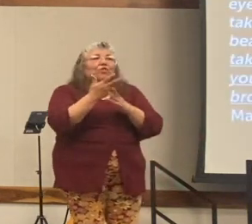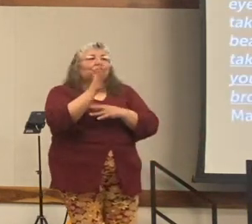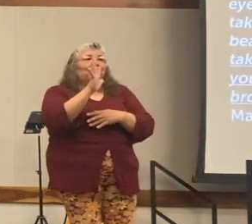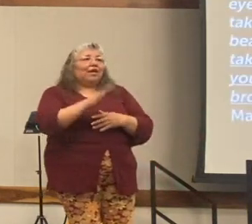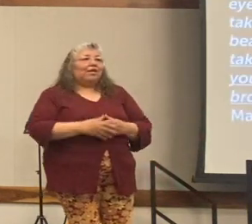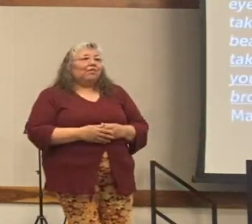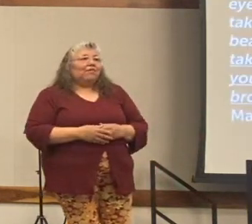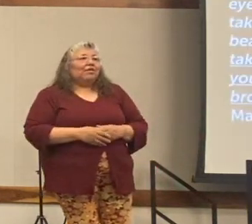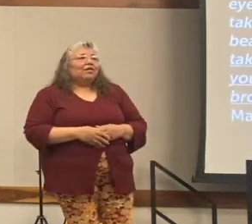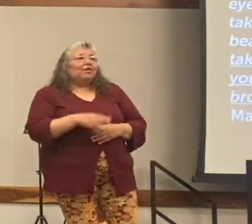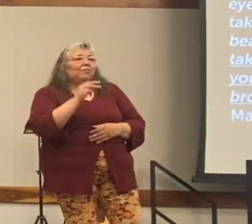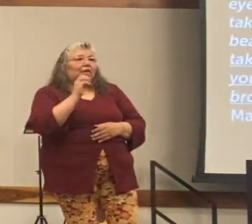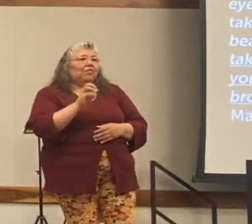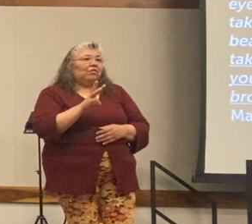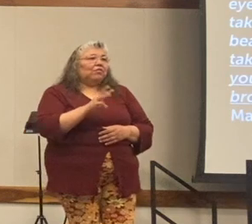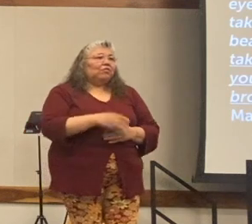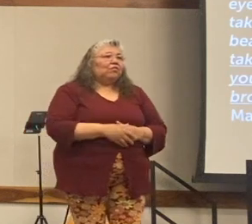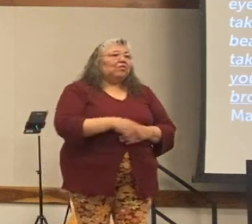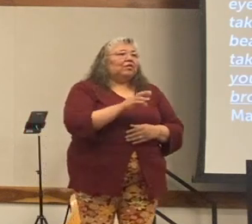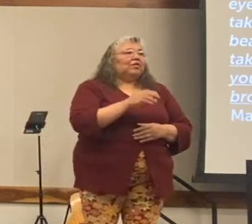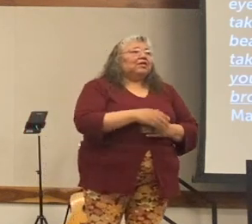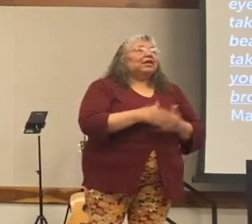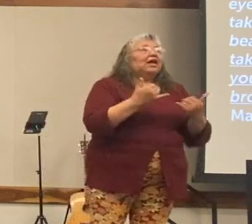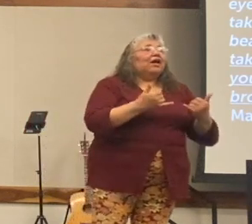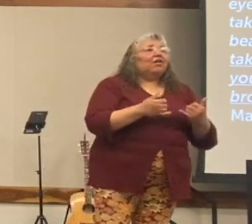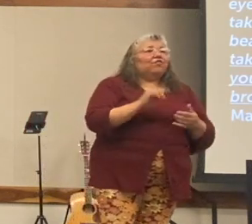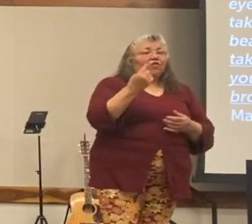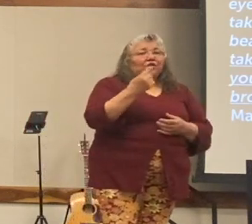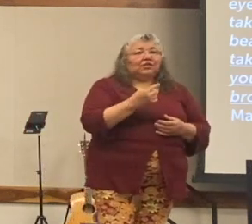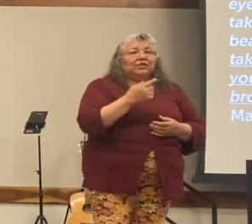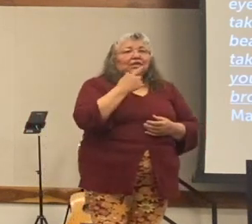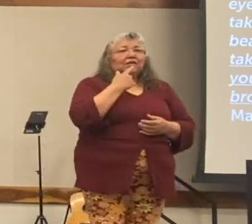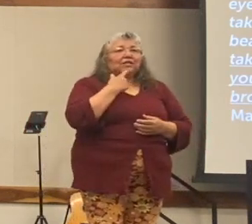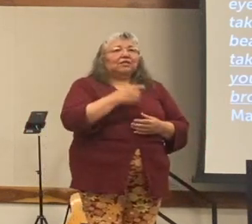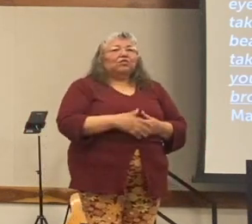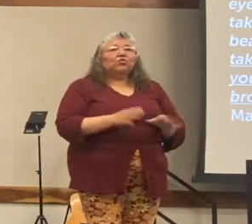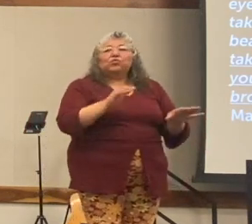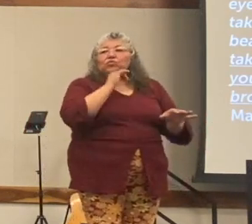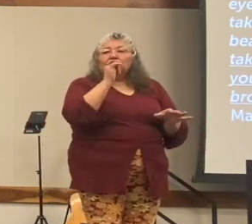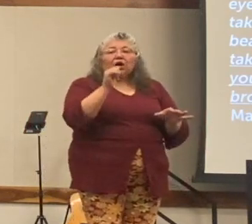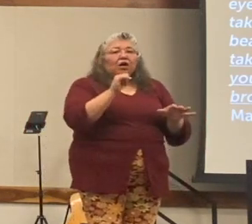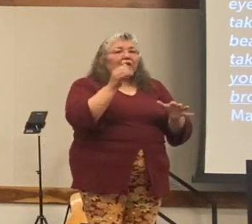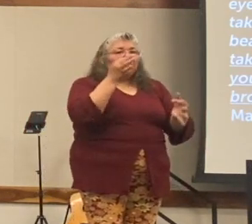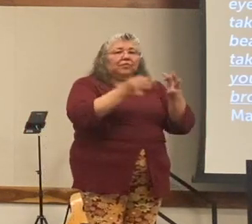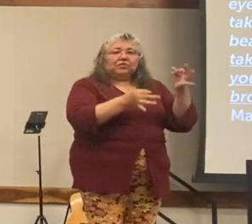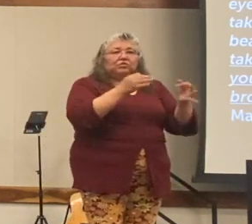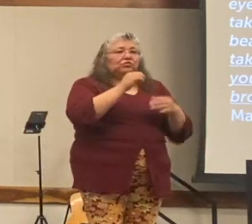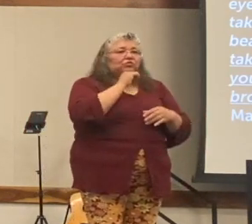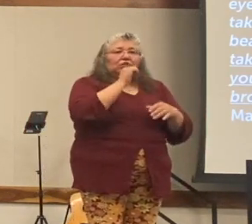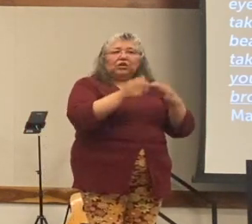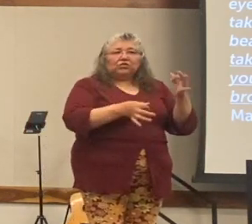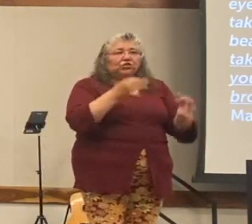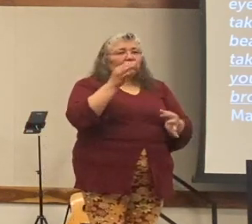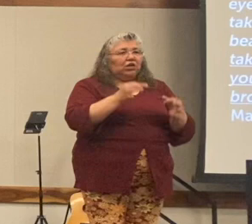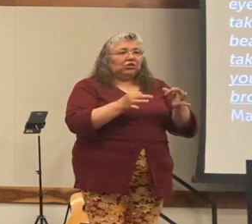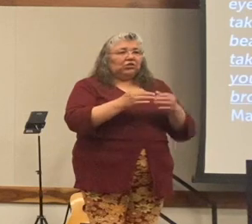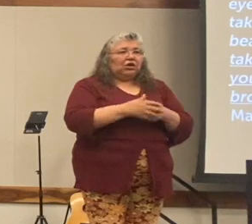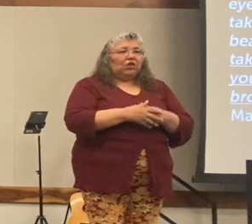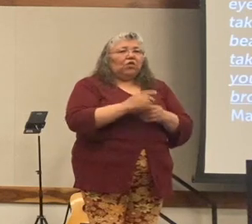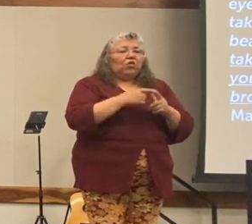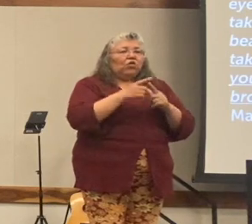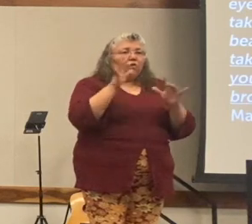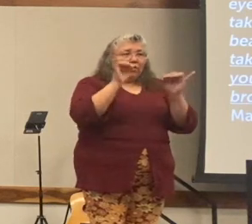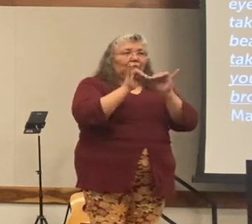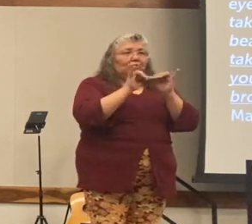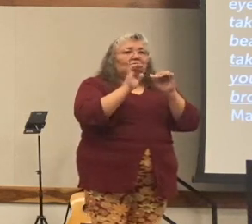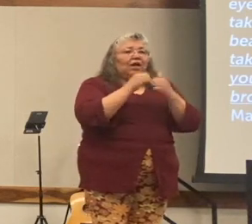5. So Jesus goes on, right? So first of all, he starts off and he says, do not be judged. You do not judge, right? Or you will be